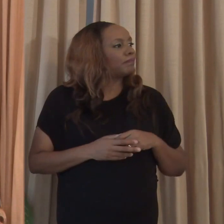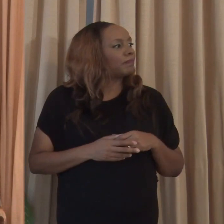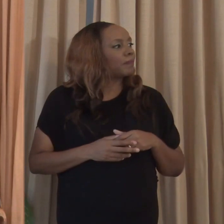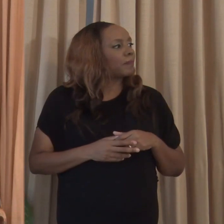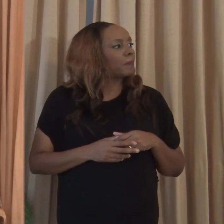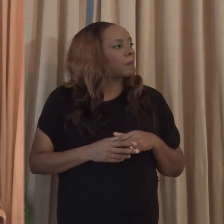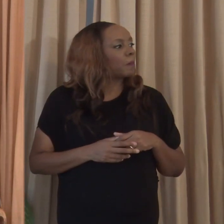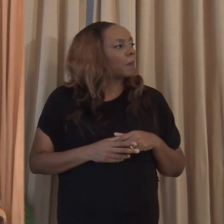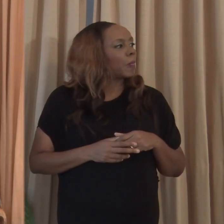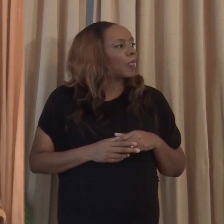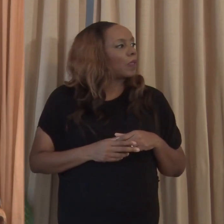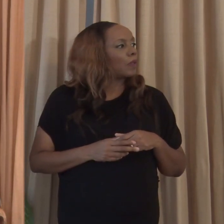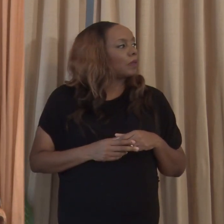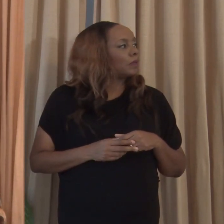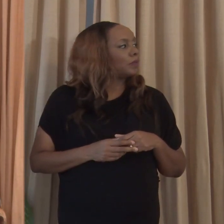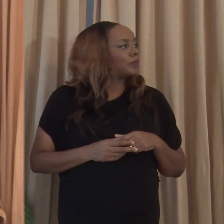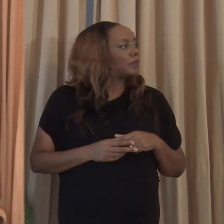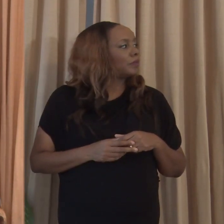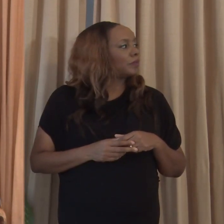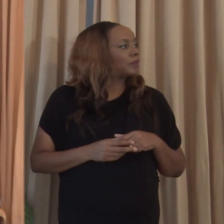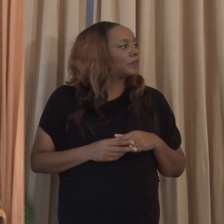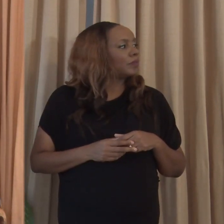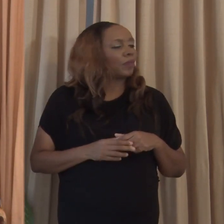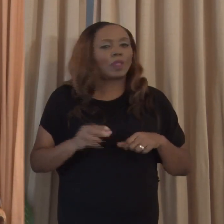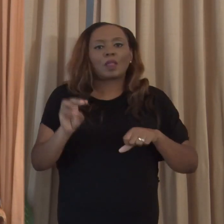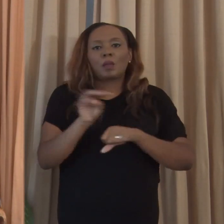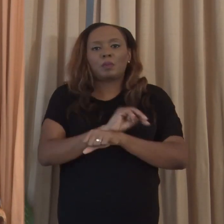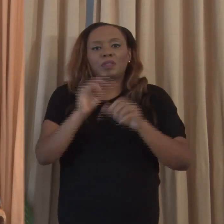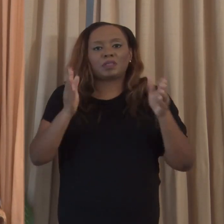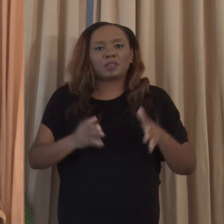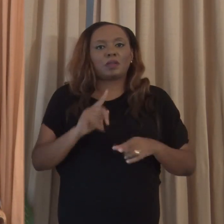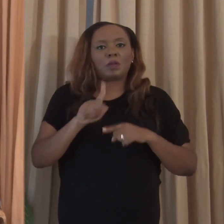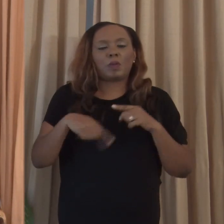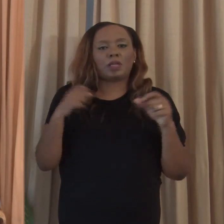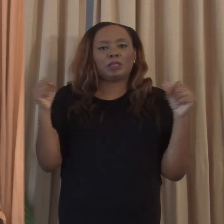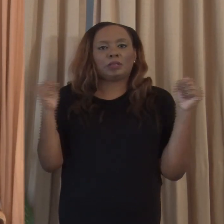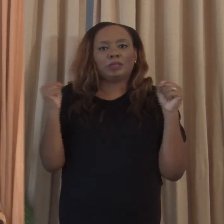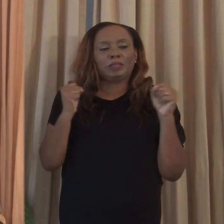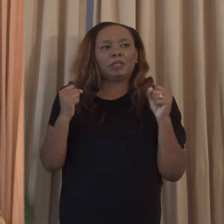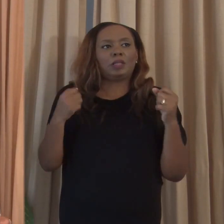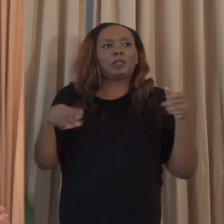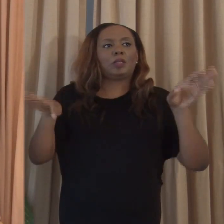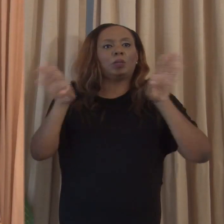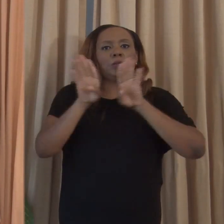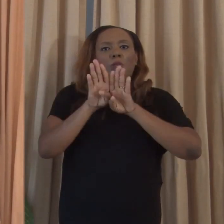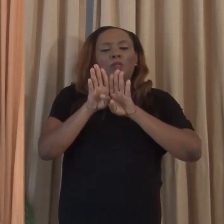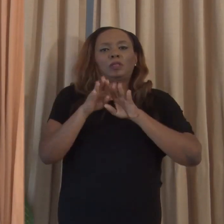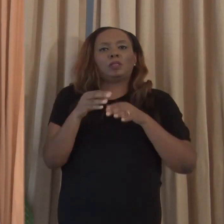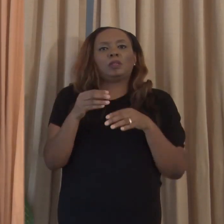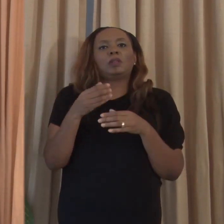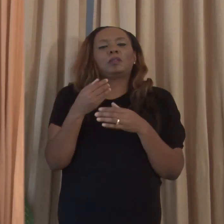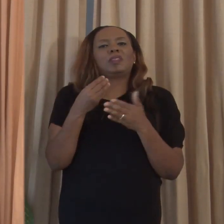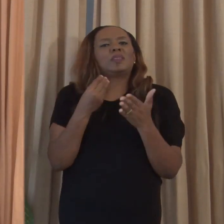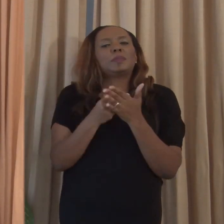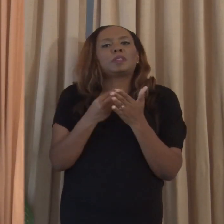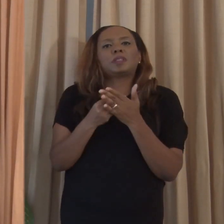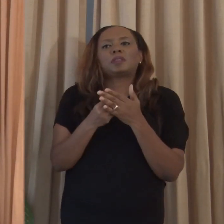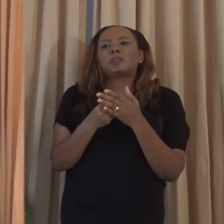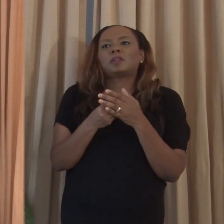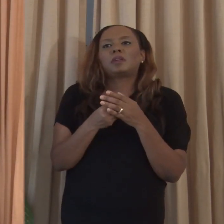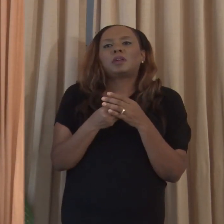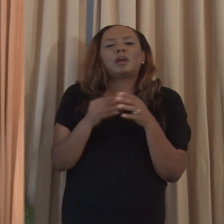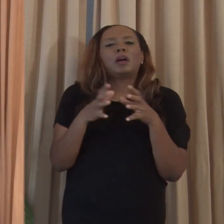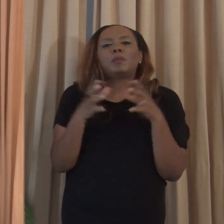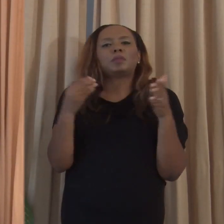At the close of this winter season, according to the preliminary estimates in dollars and cents, how